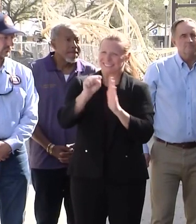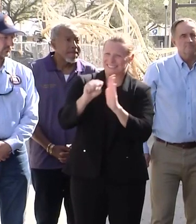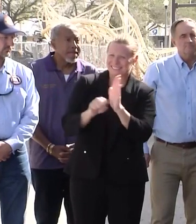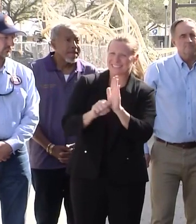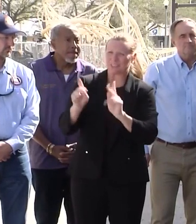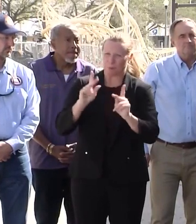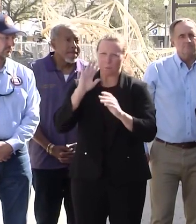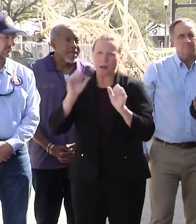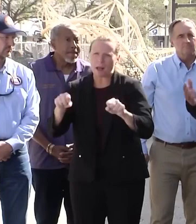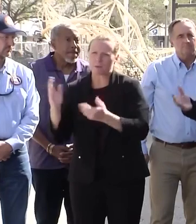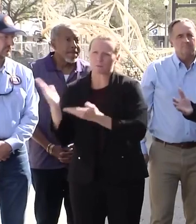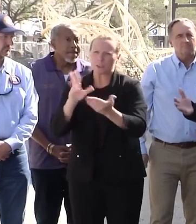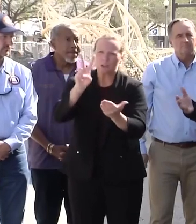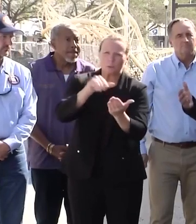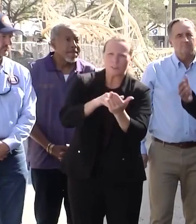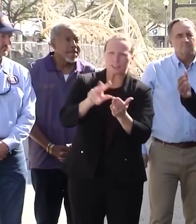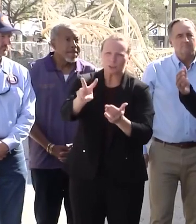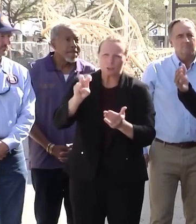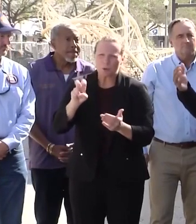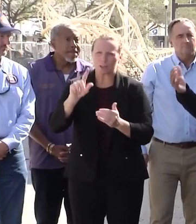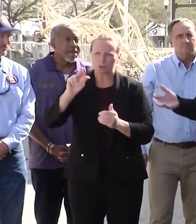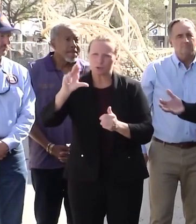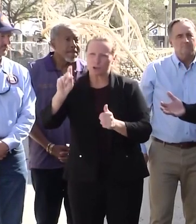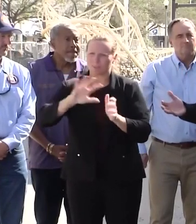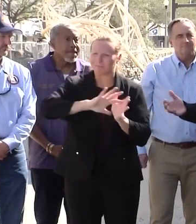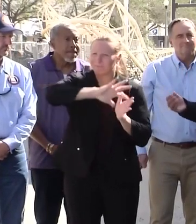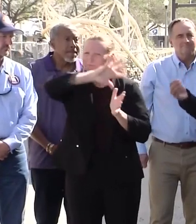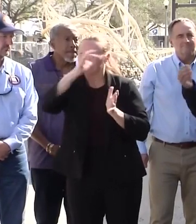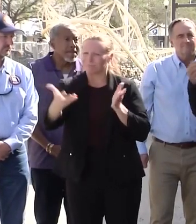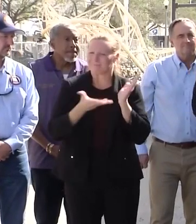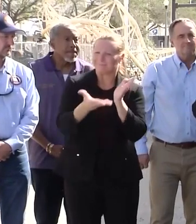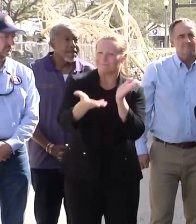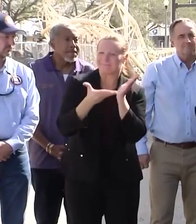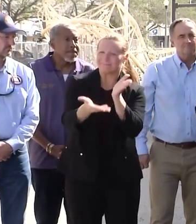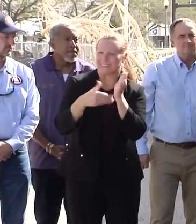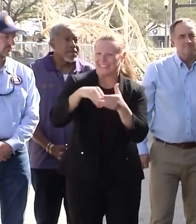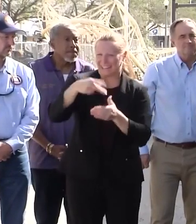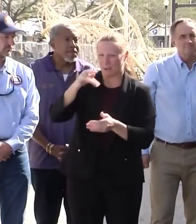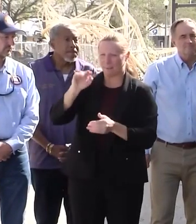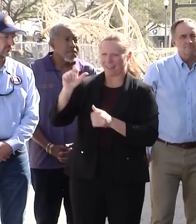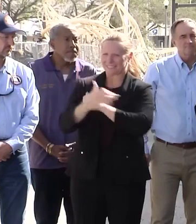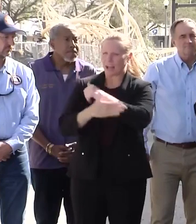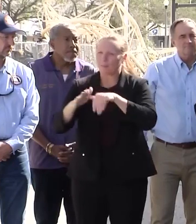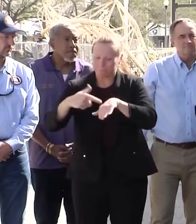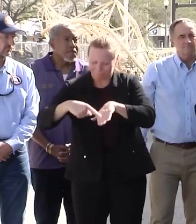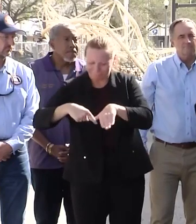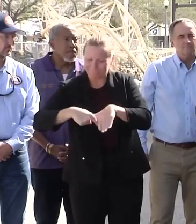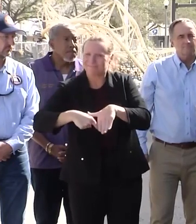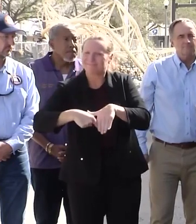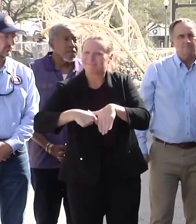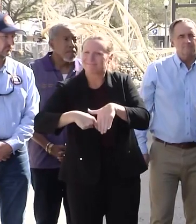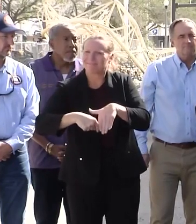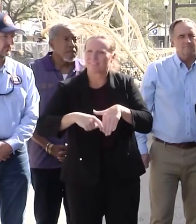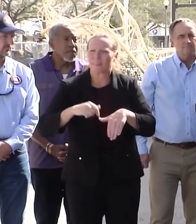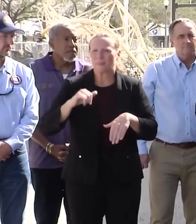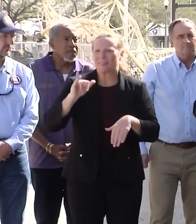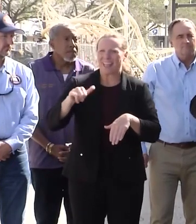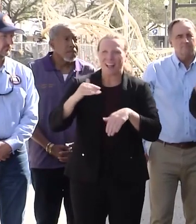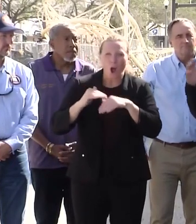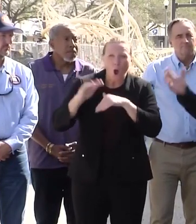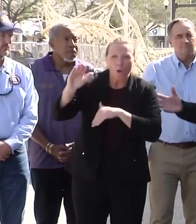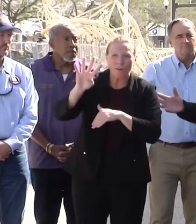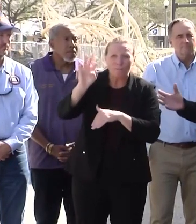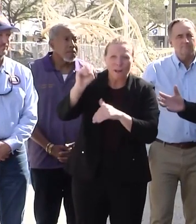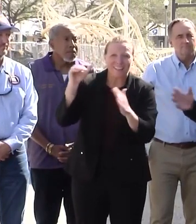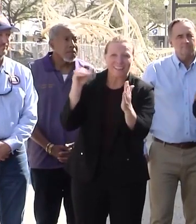of debris from Pinellas County barrier islands. And that's over 40,000 cubic yards of